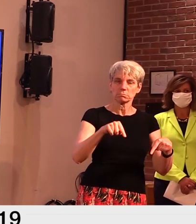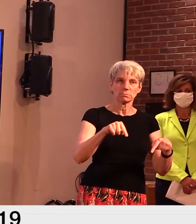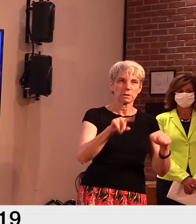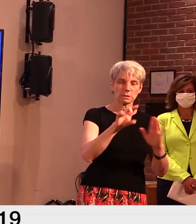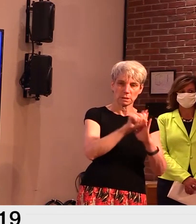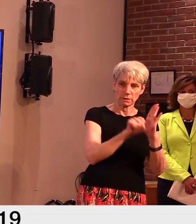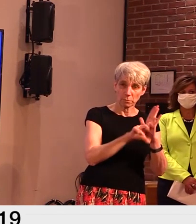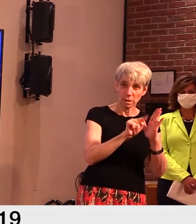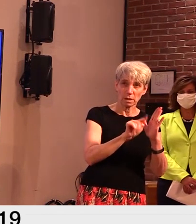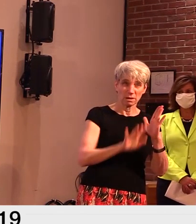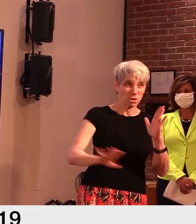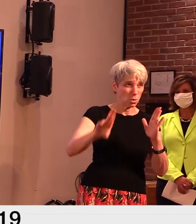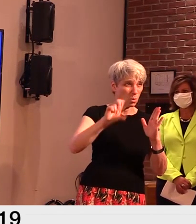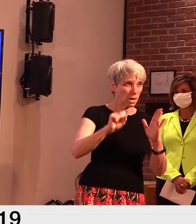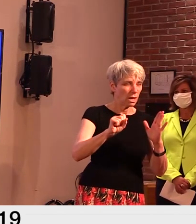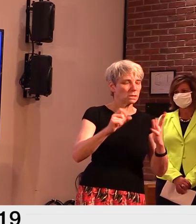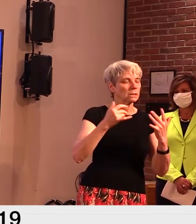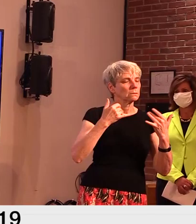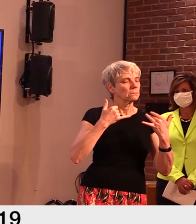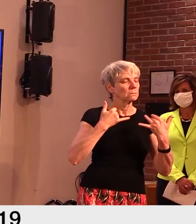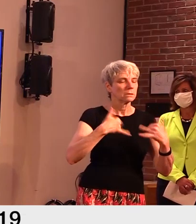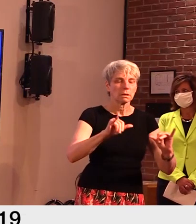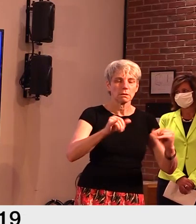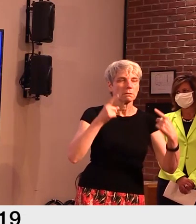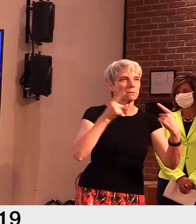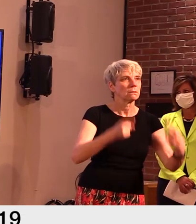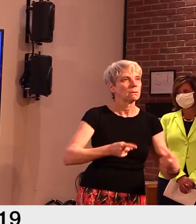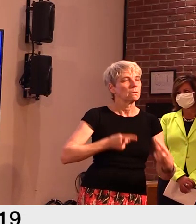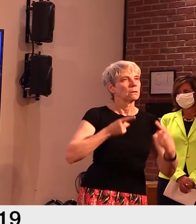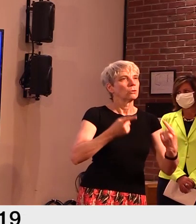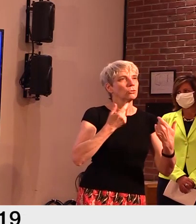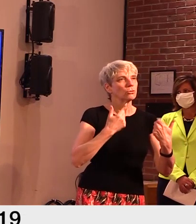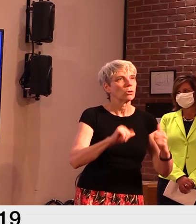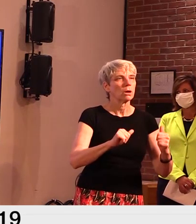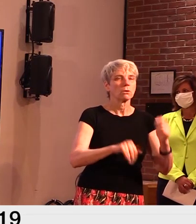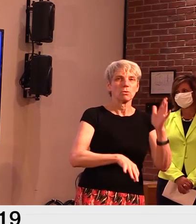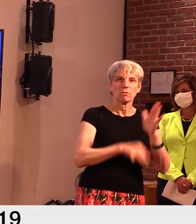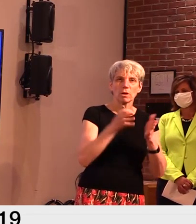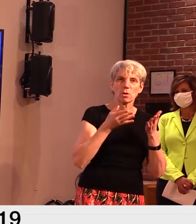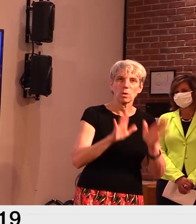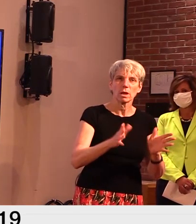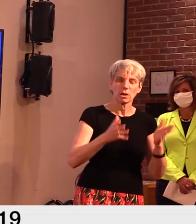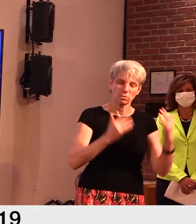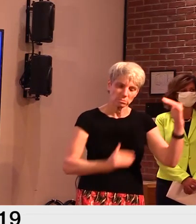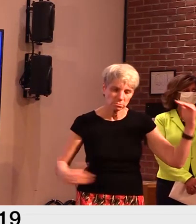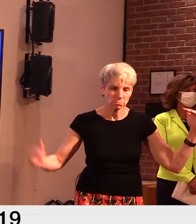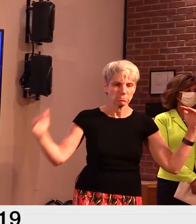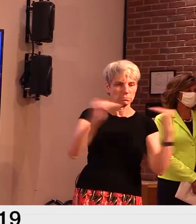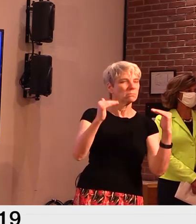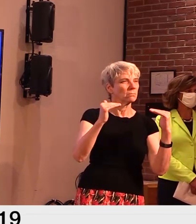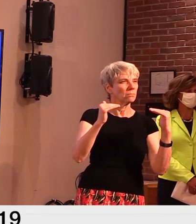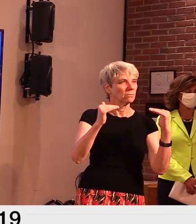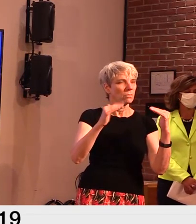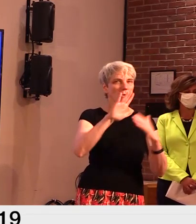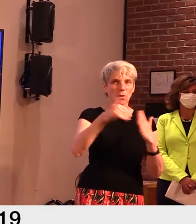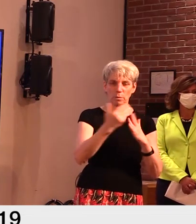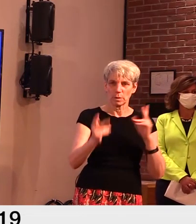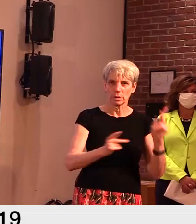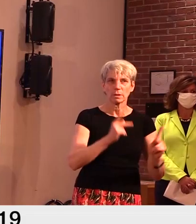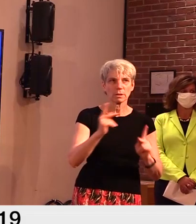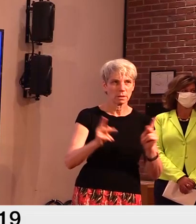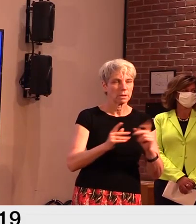the 155th anniversary of Juneteenth and recognizing our state's and